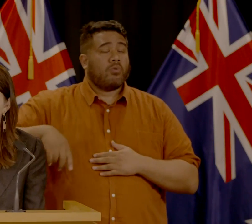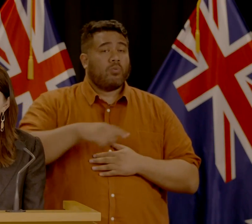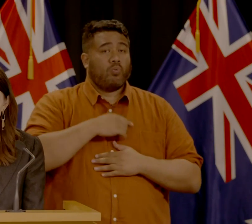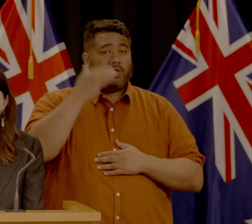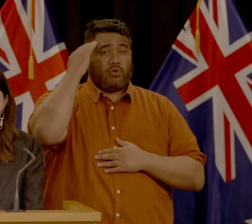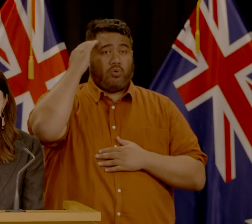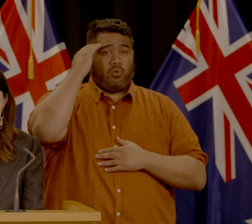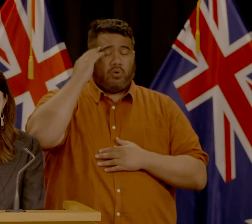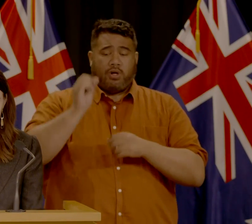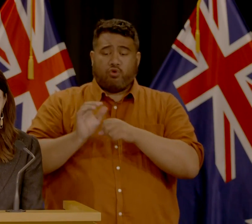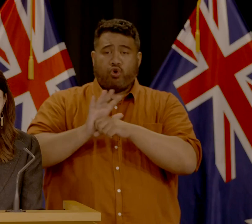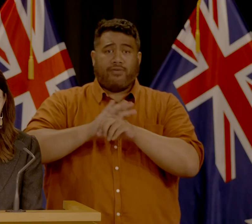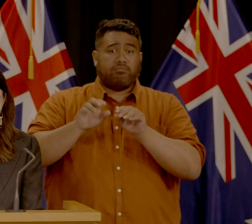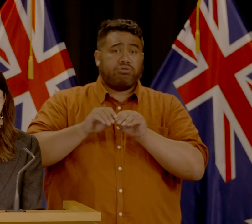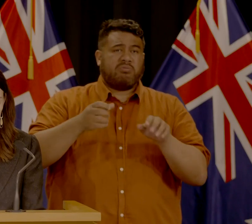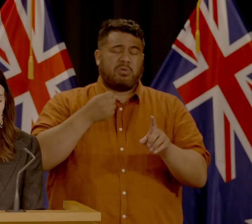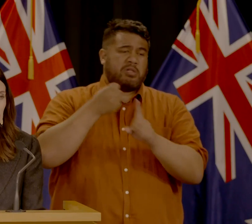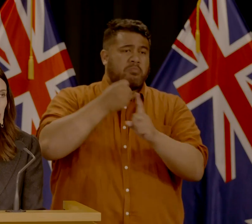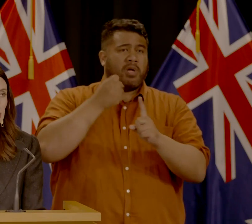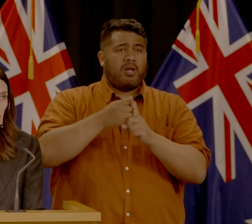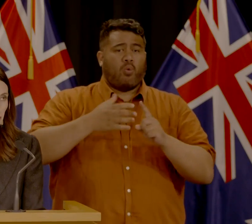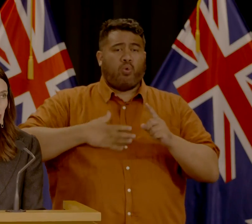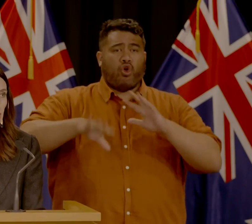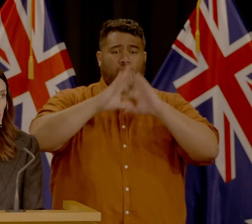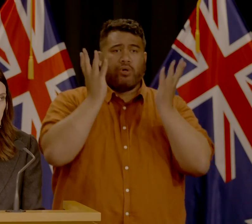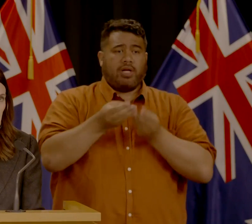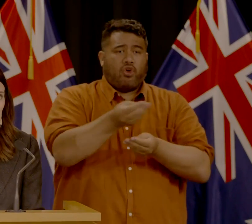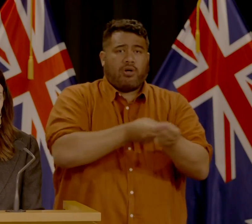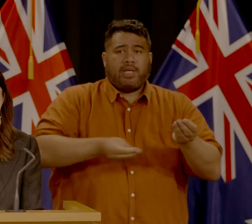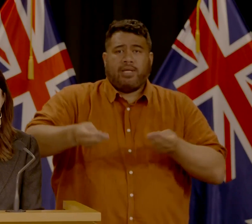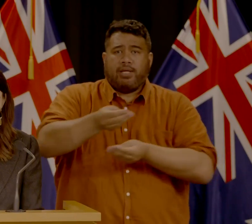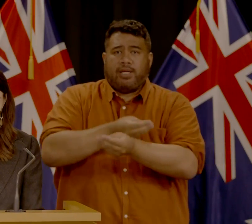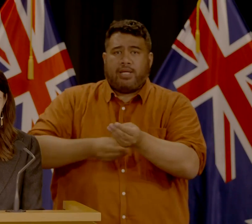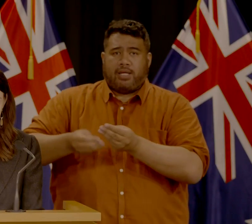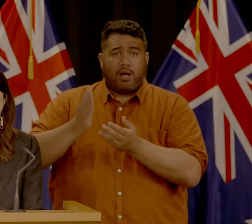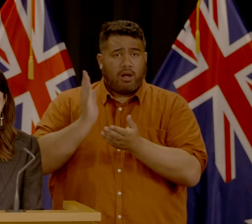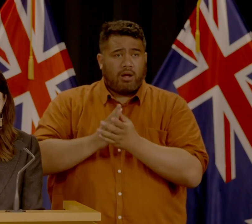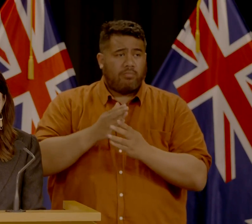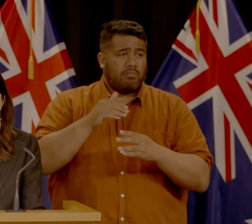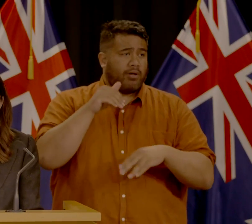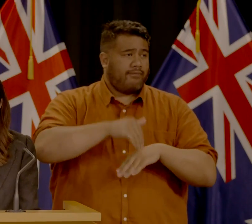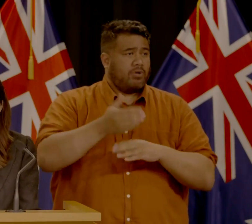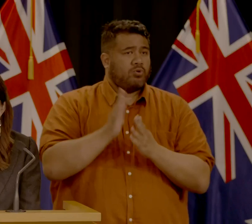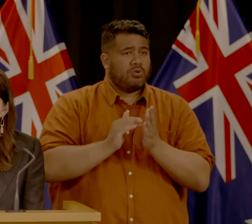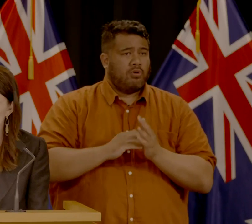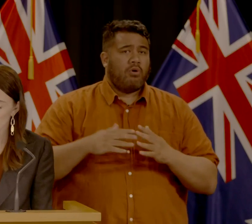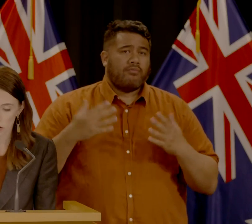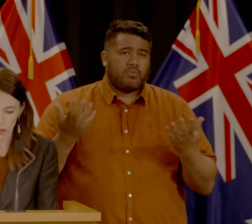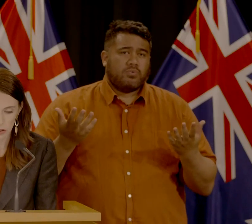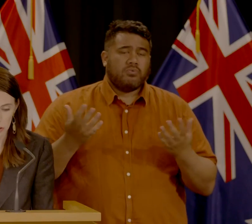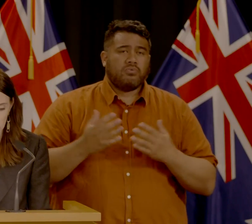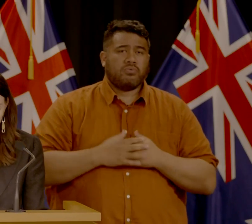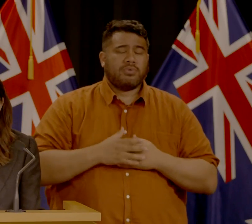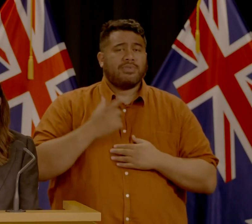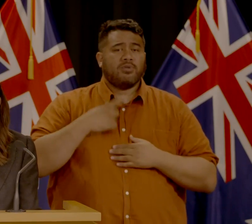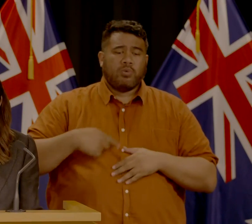this global outbreak is having on the world economy is having an effect here too. We are working around the clock